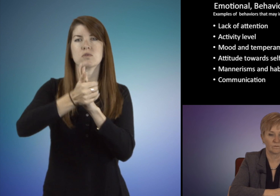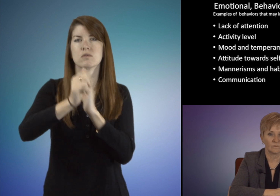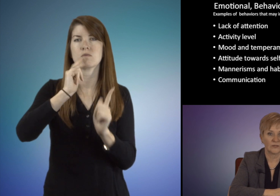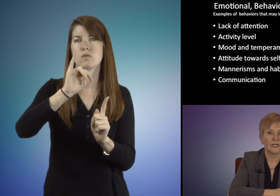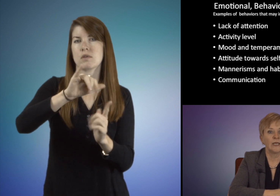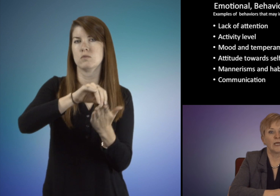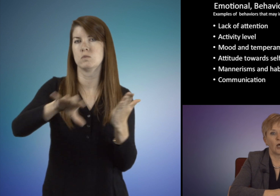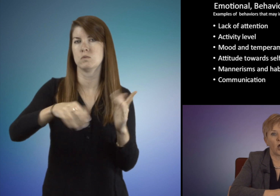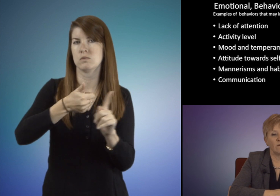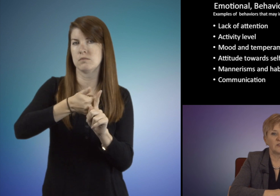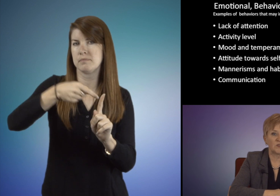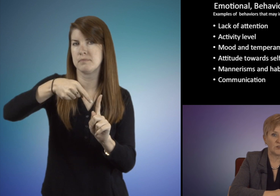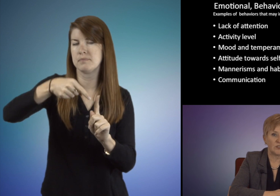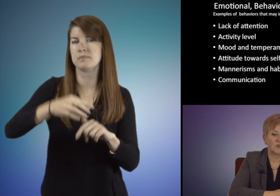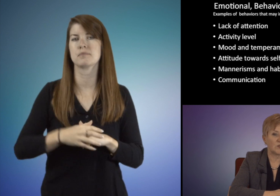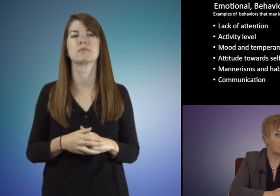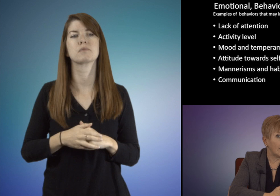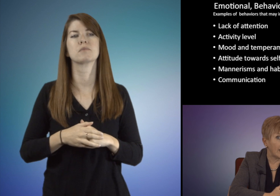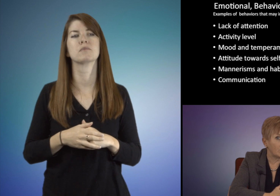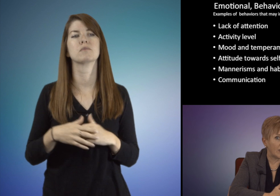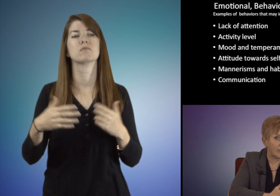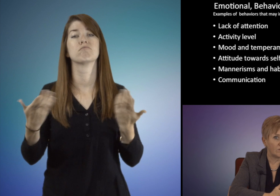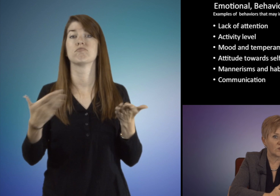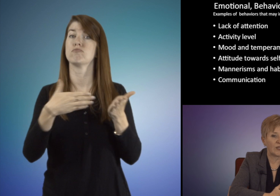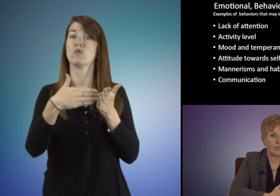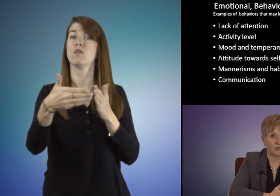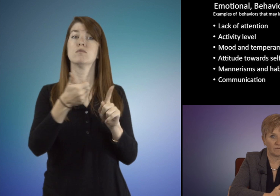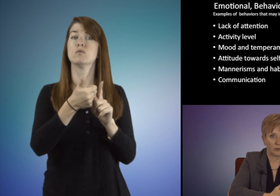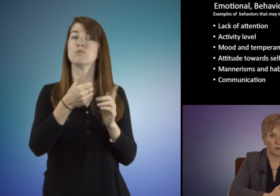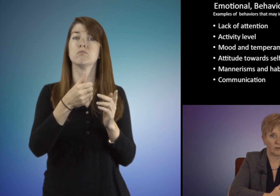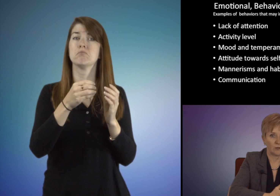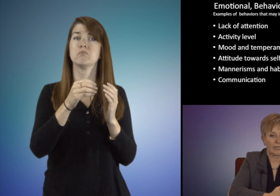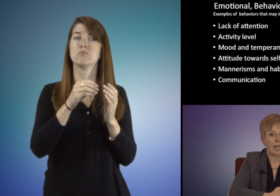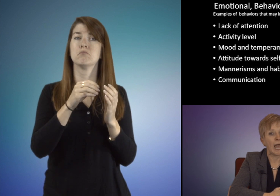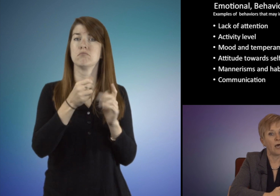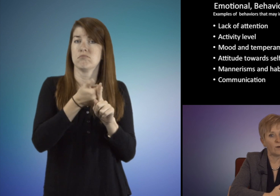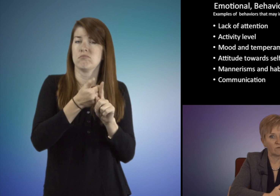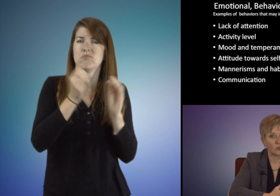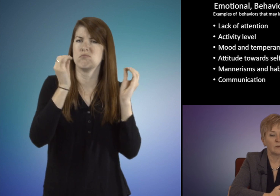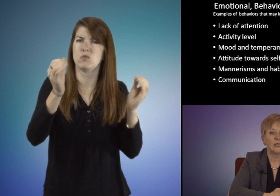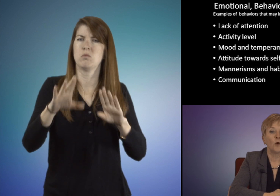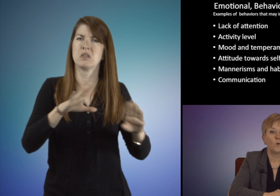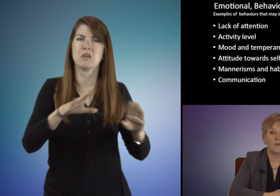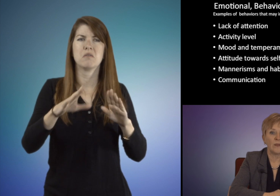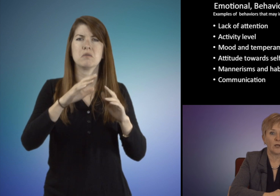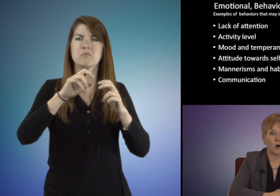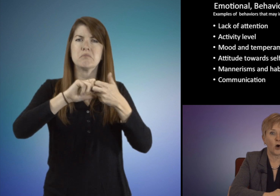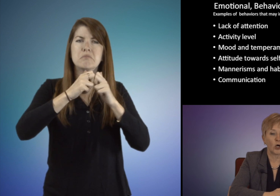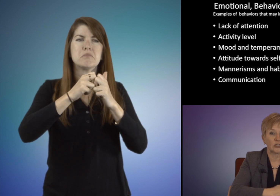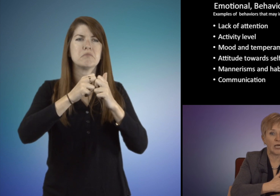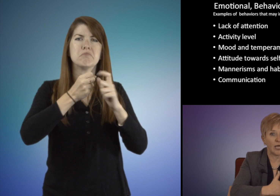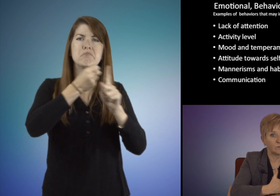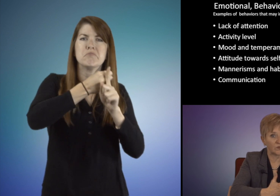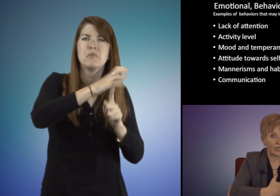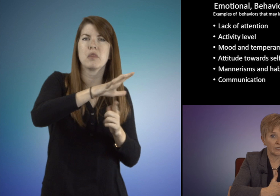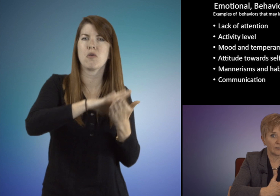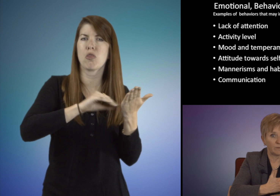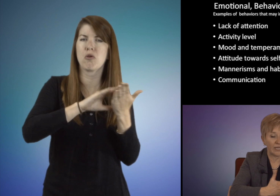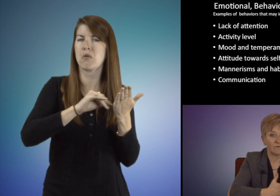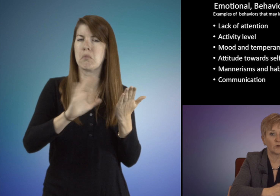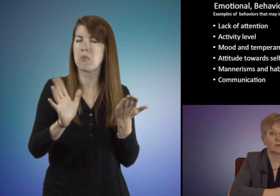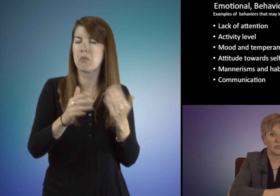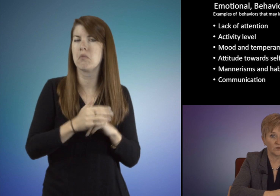student. Often students do not have behaviors that interfere with learning. However, when there are times